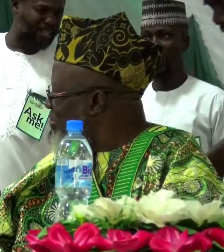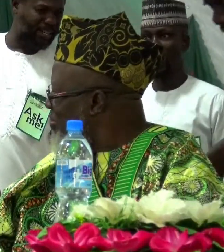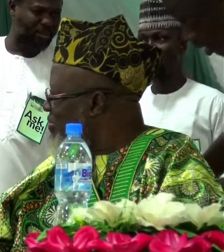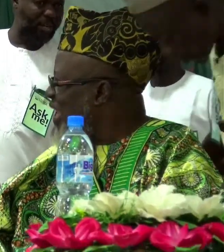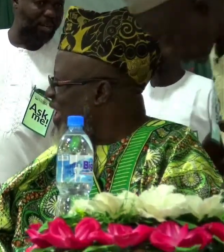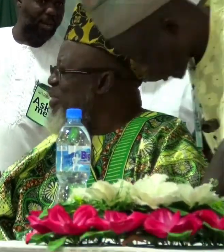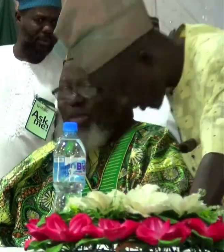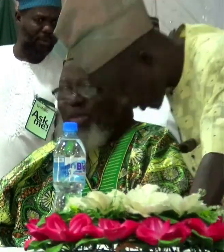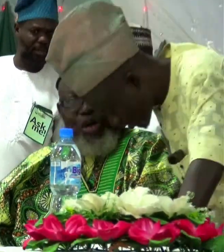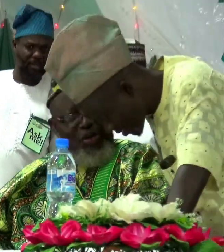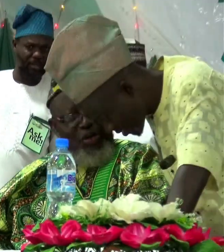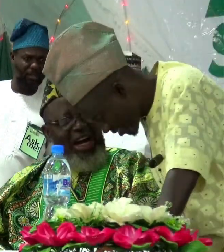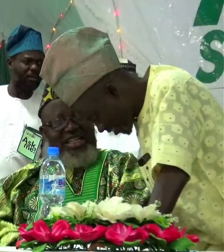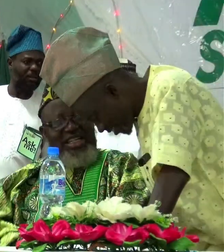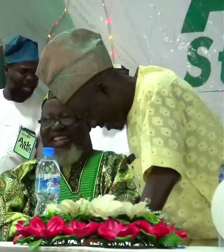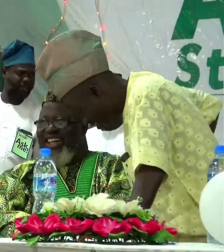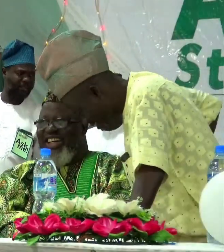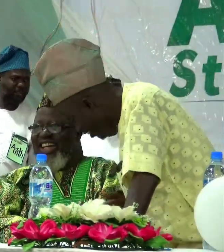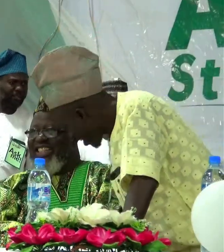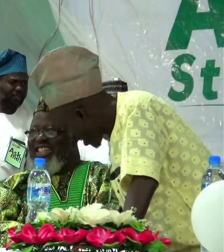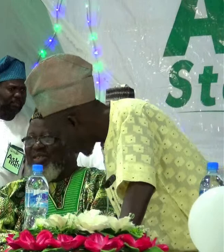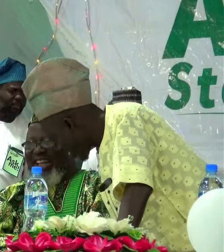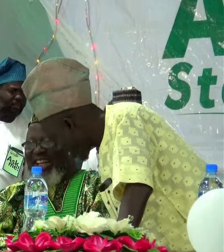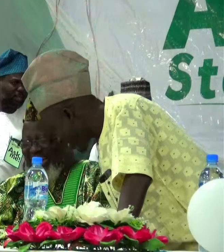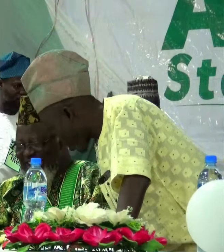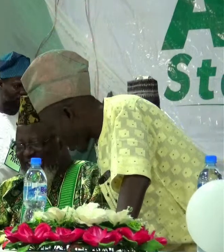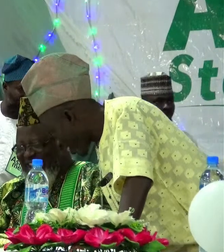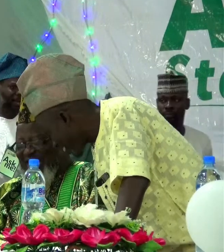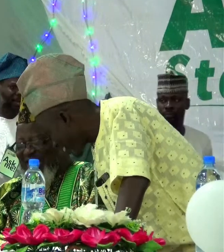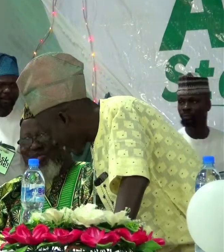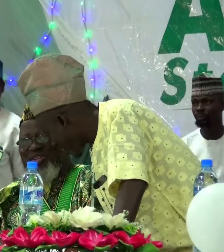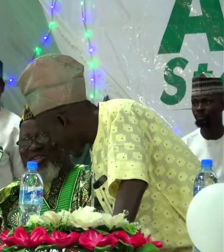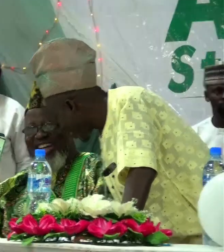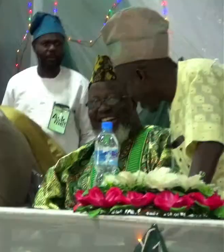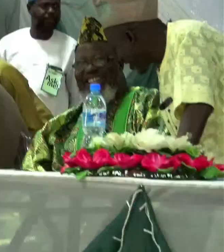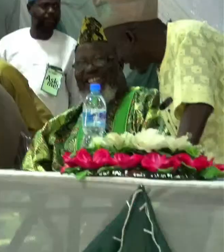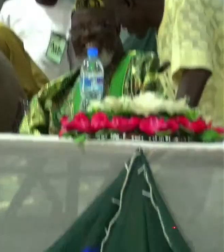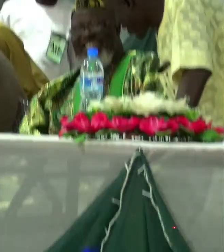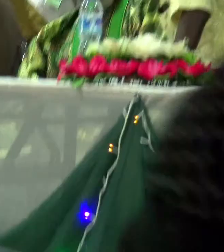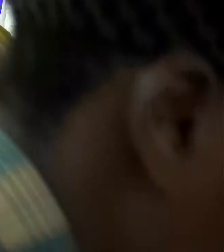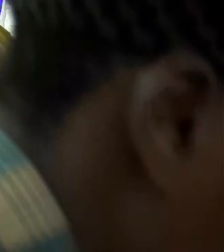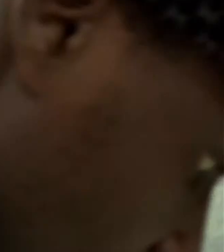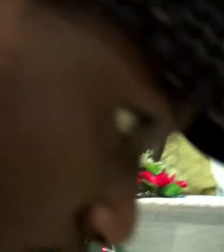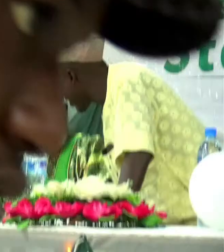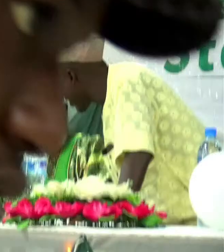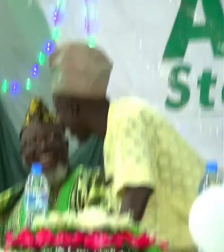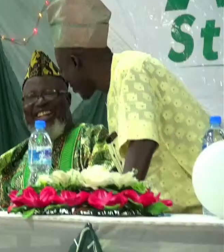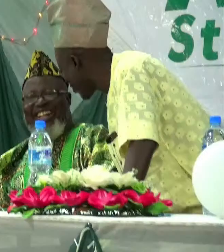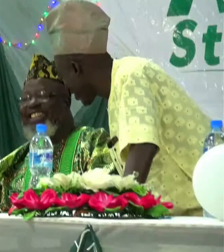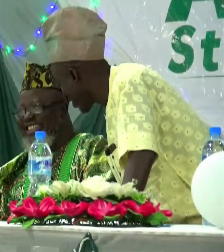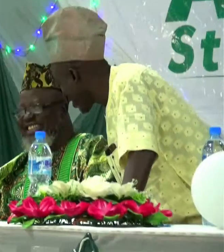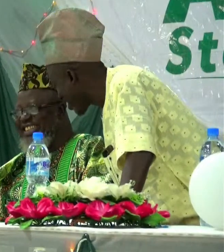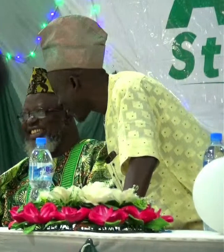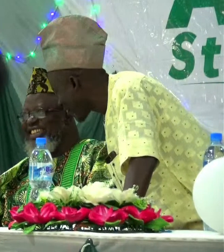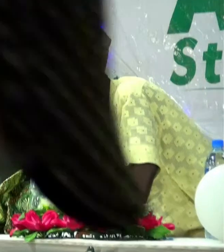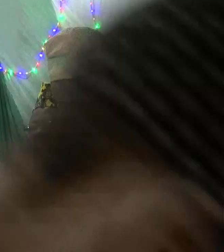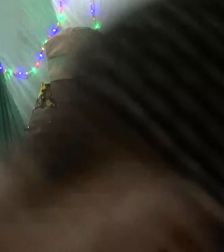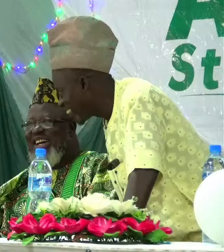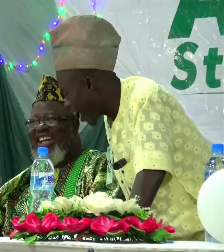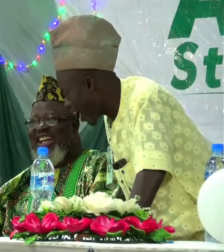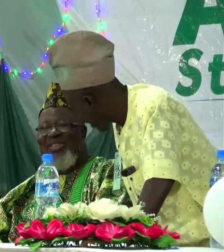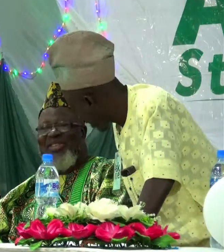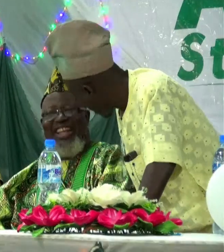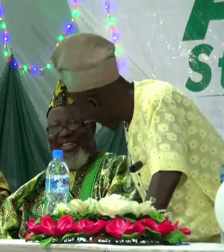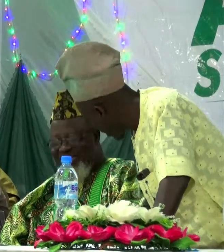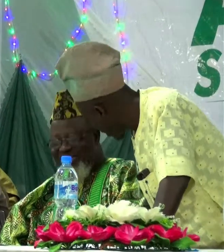Yaya, Executive Secretary, Ms. Wen, Retired Justice M.A. Abbas, Are Balogun Bamufi Ibadan. Mother of the Day,